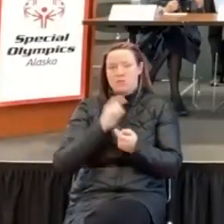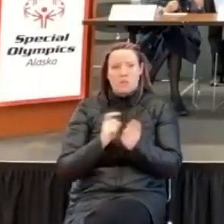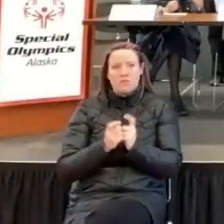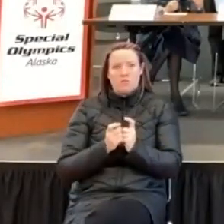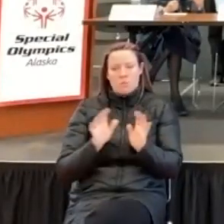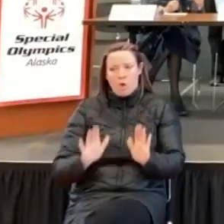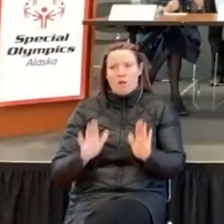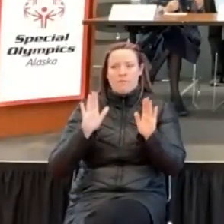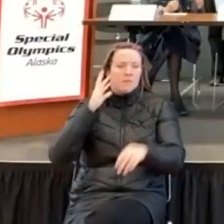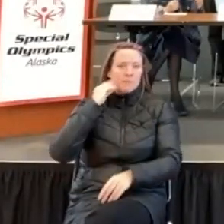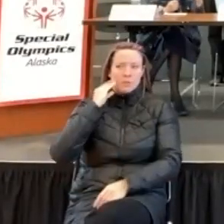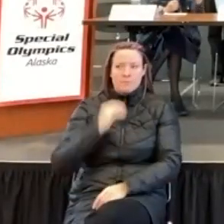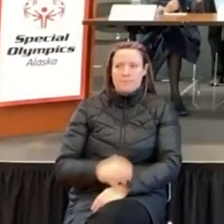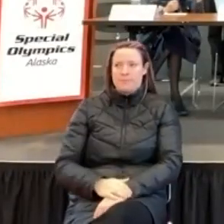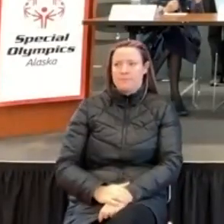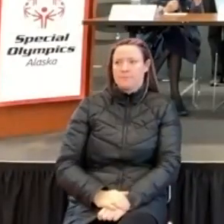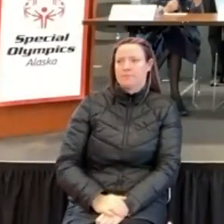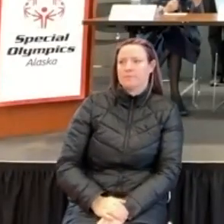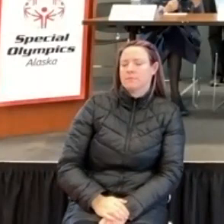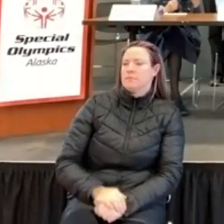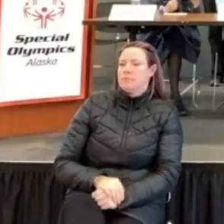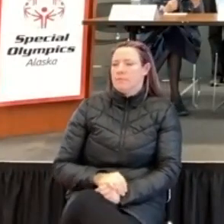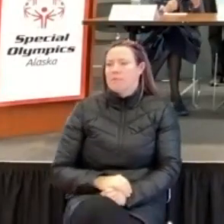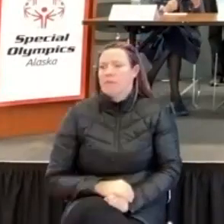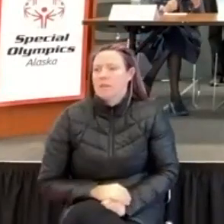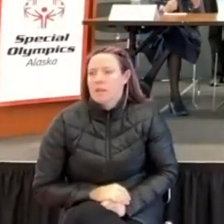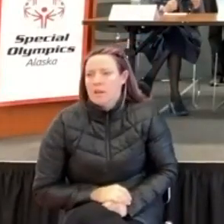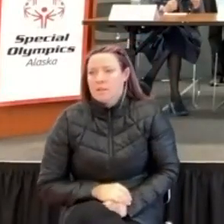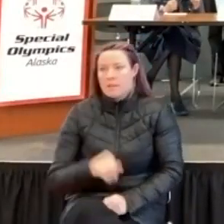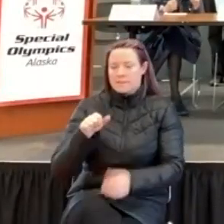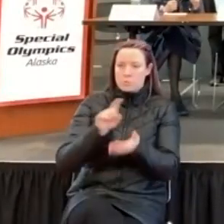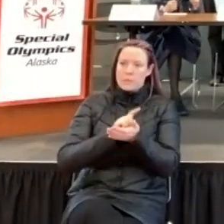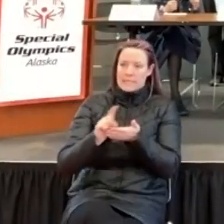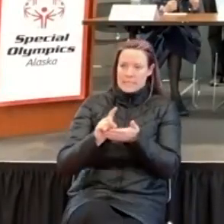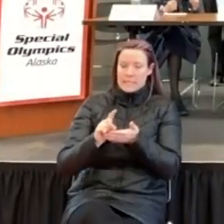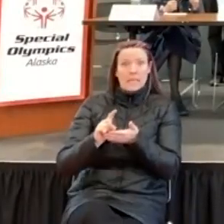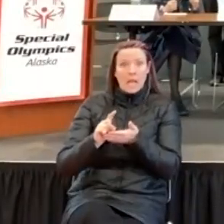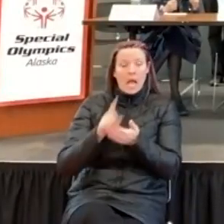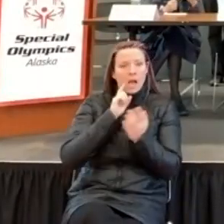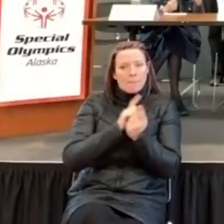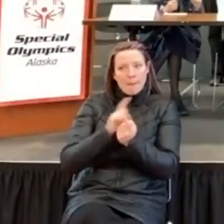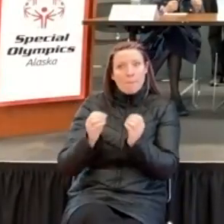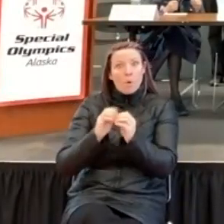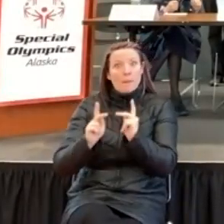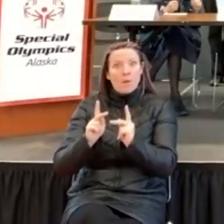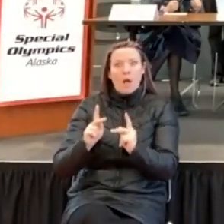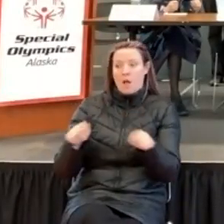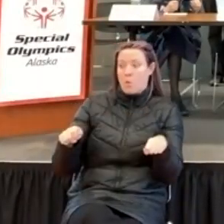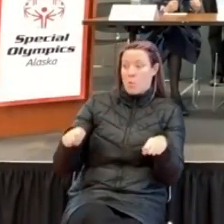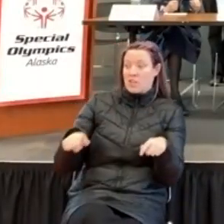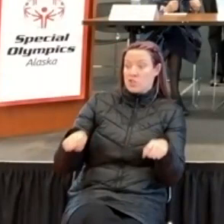for me. And coming back this week, I found out that there's a lot of people doing that now that don't need the